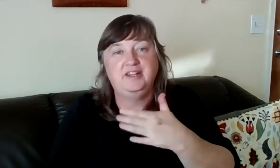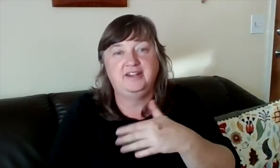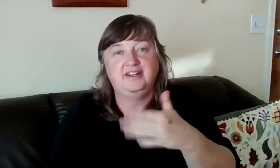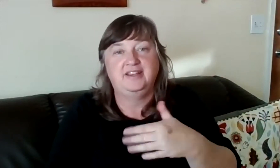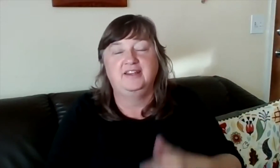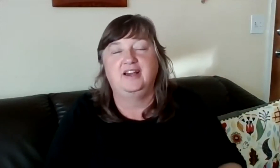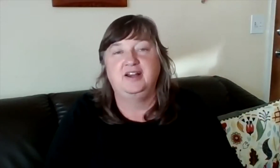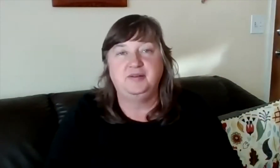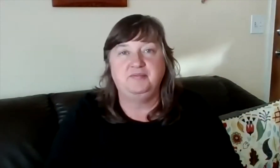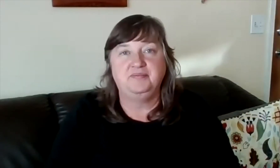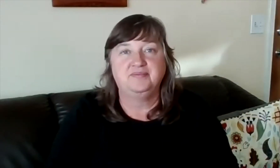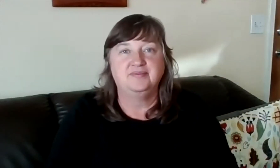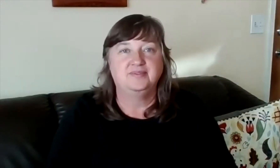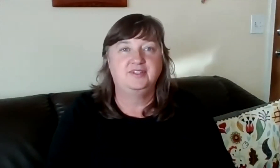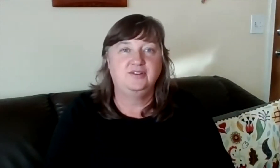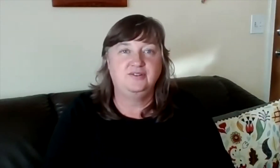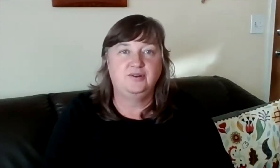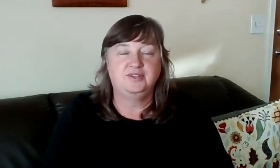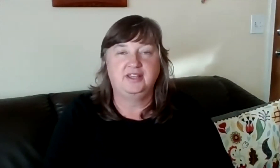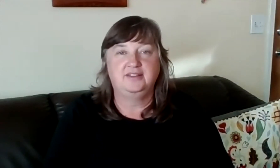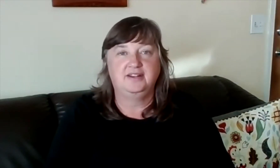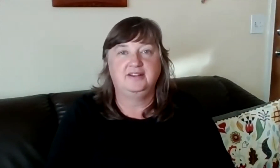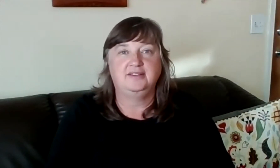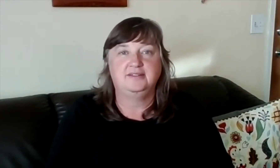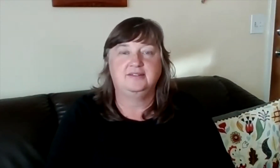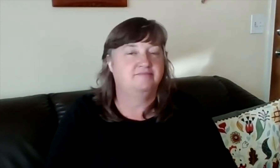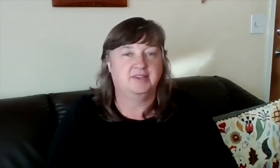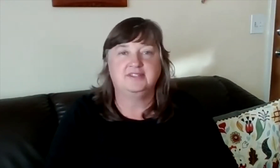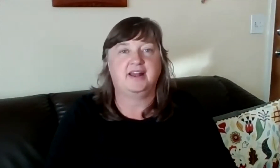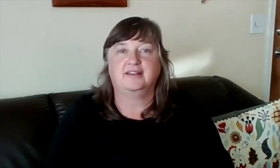repeated to notate that it is a static thing.